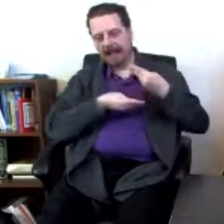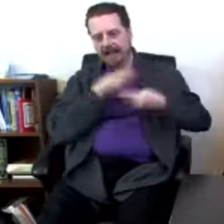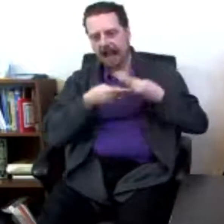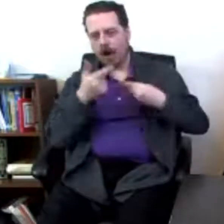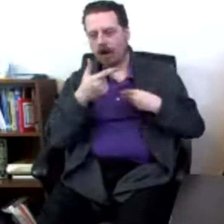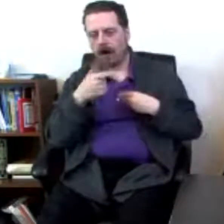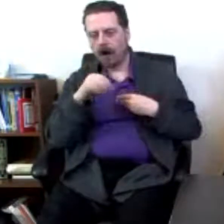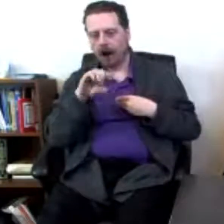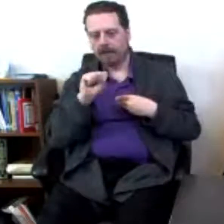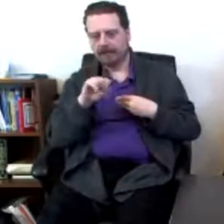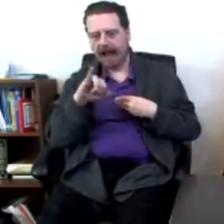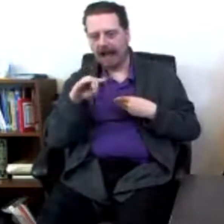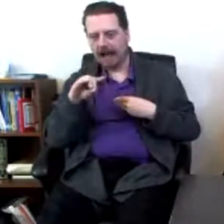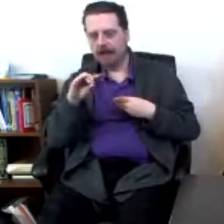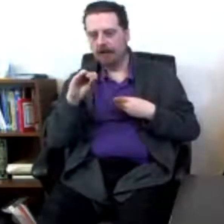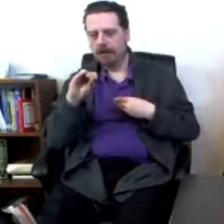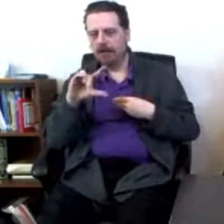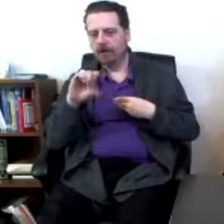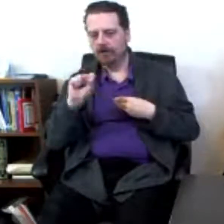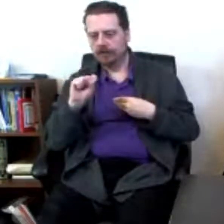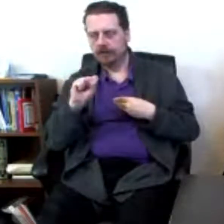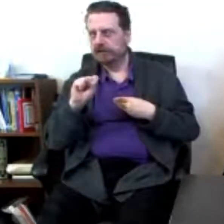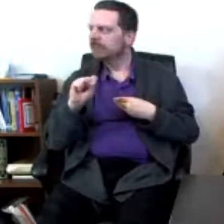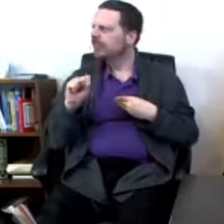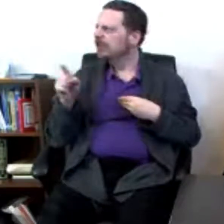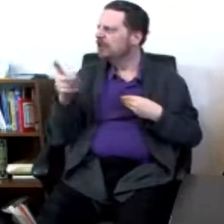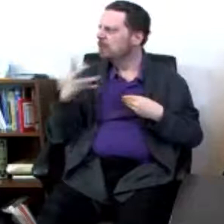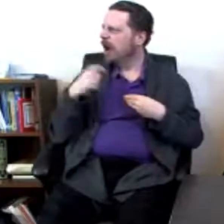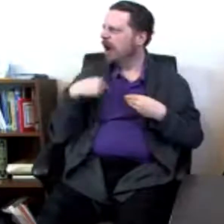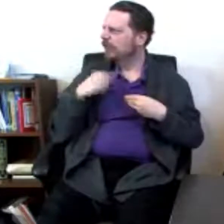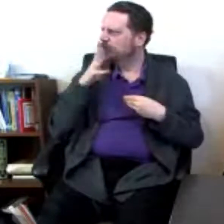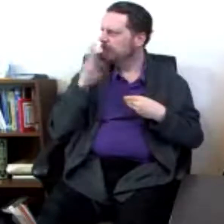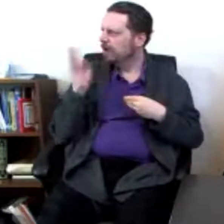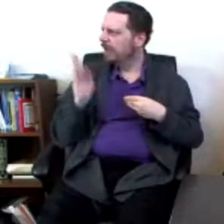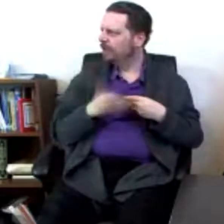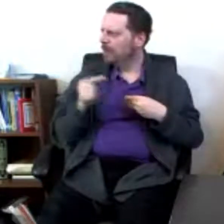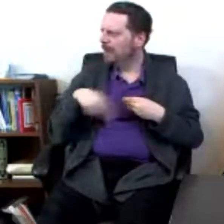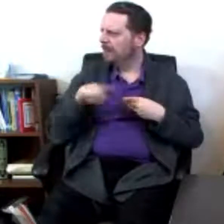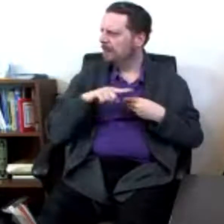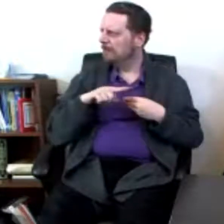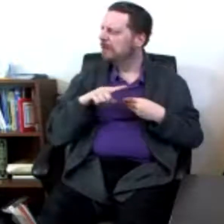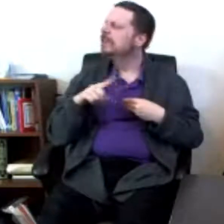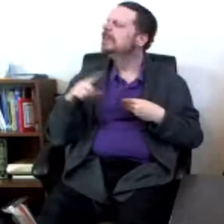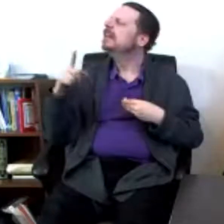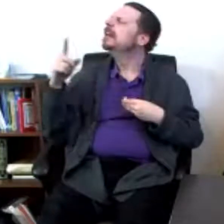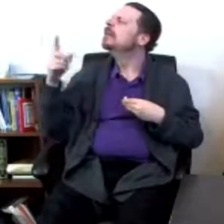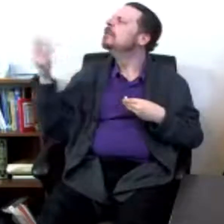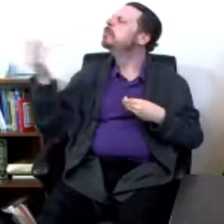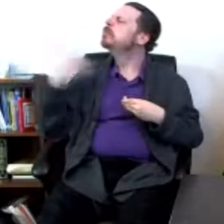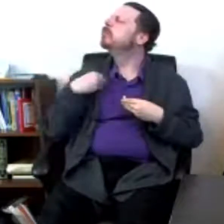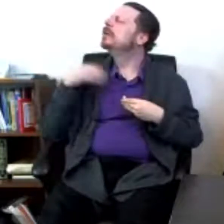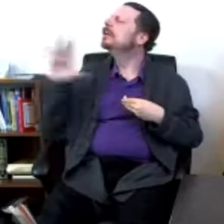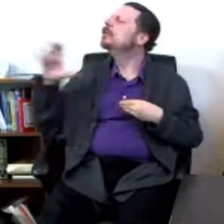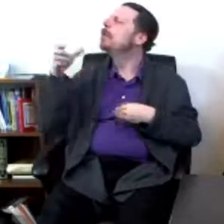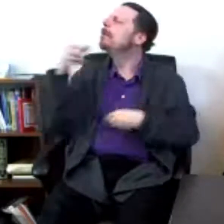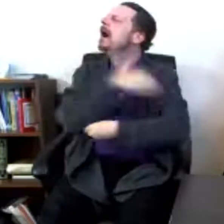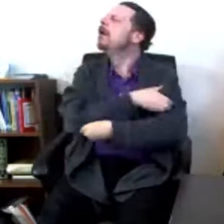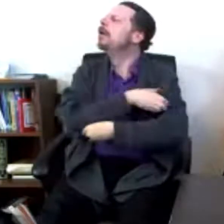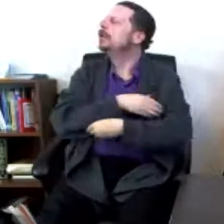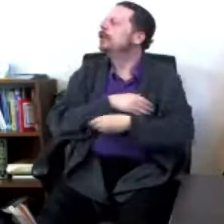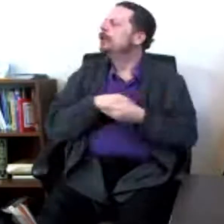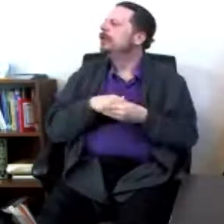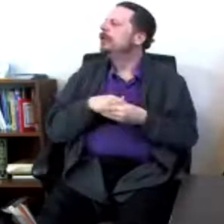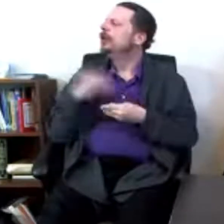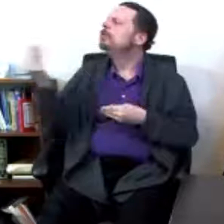Bring us clear authority. Bring us the power that you're talking about. In other words, bring us